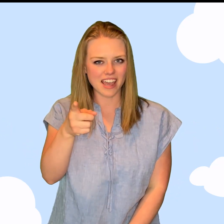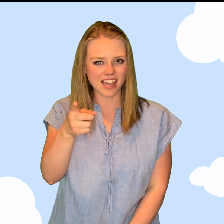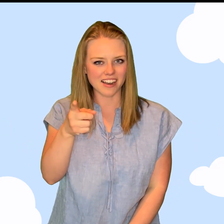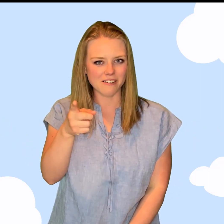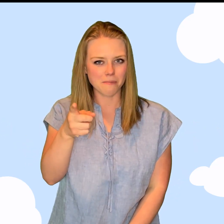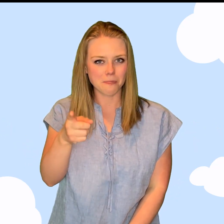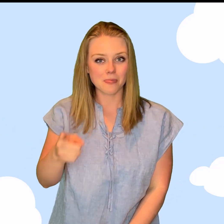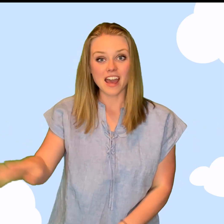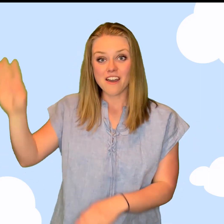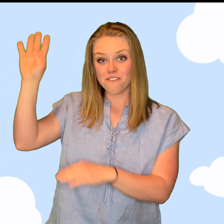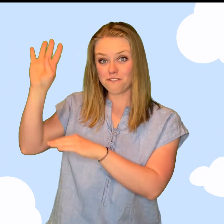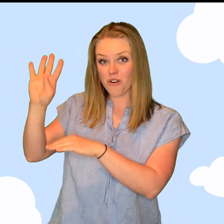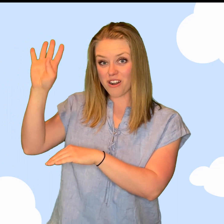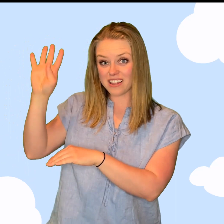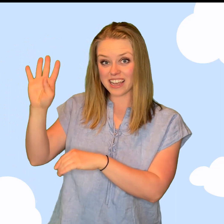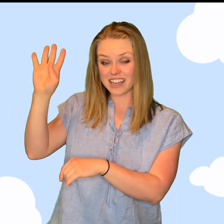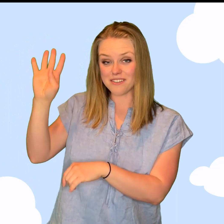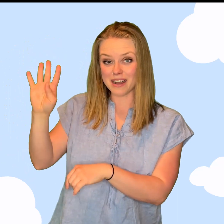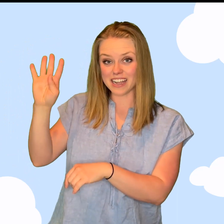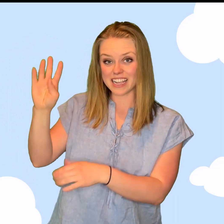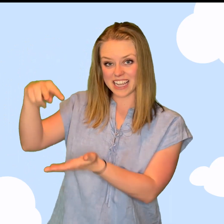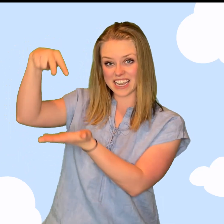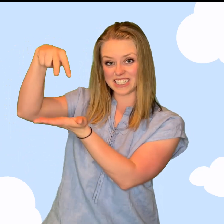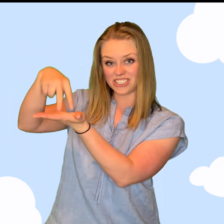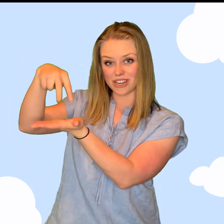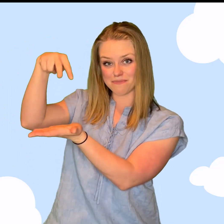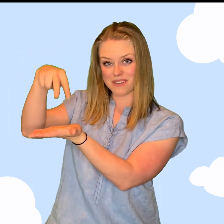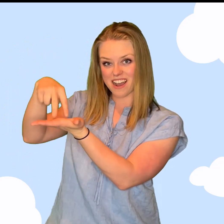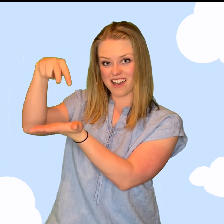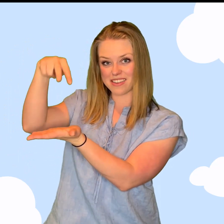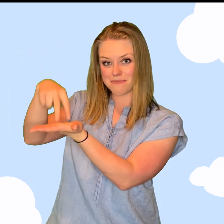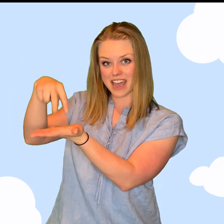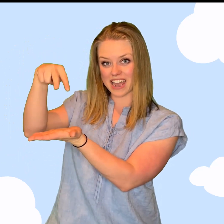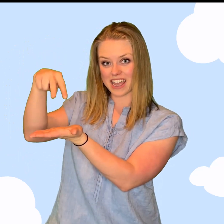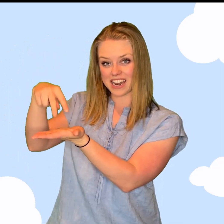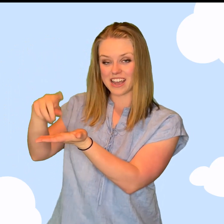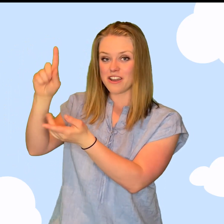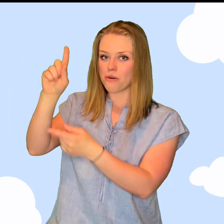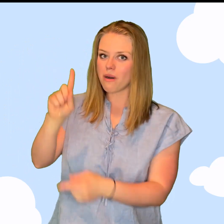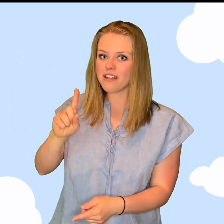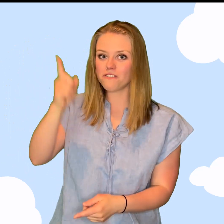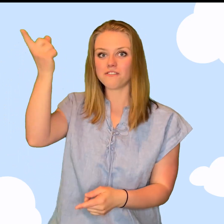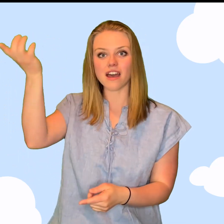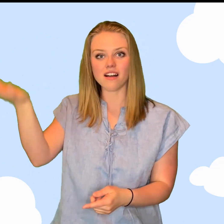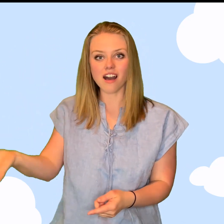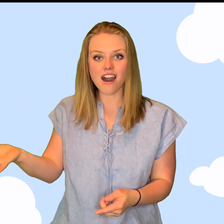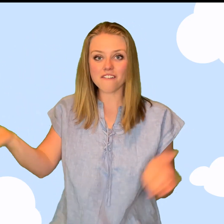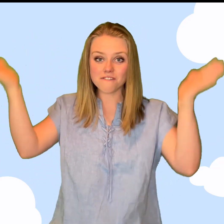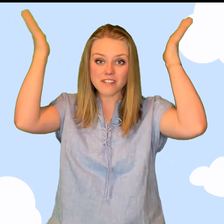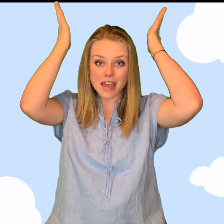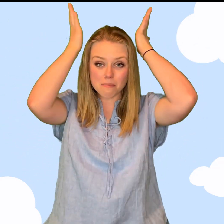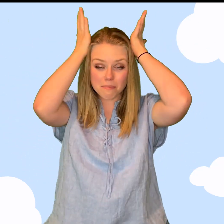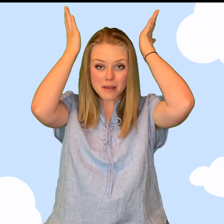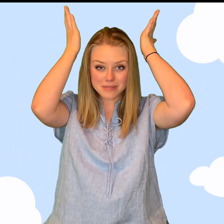bed." 4 little monkeys jumping on the bed. One fell off and bumped